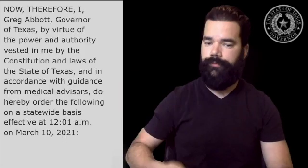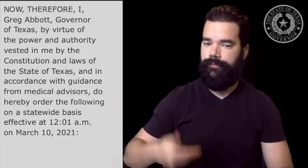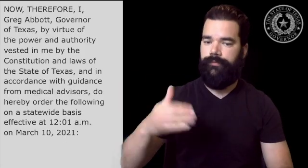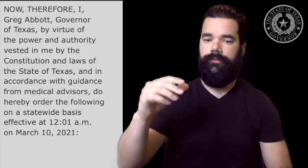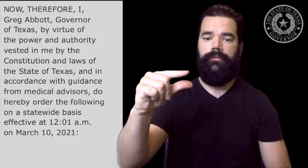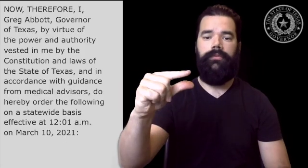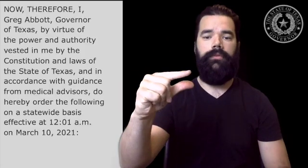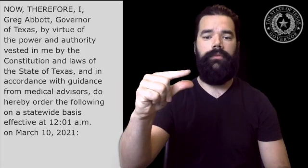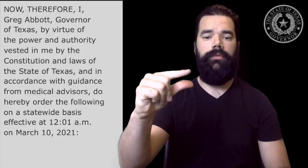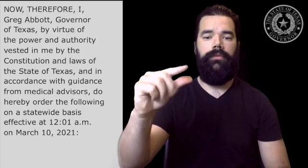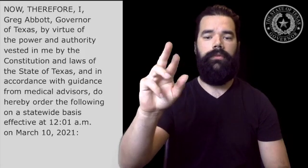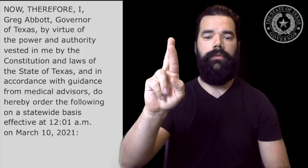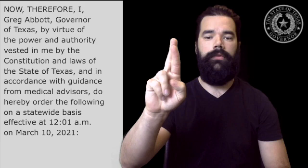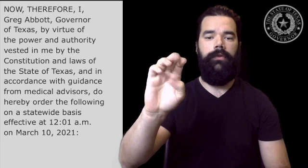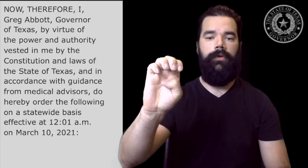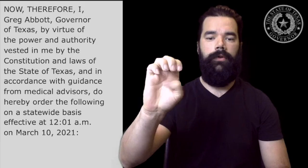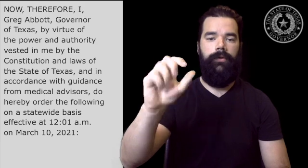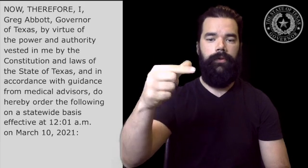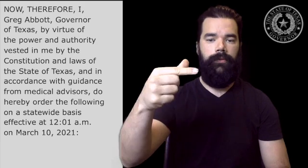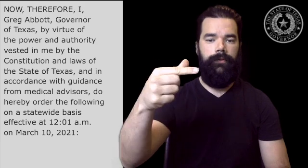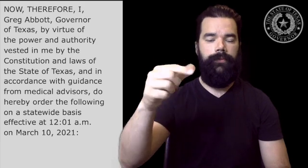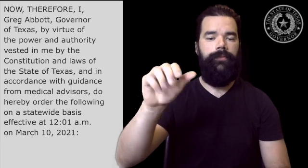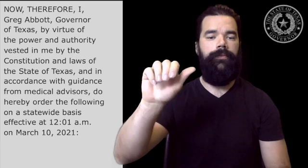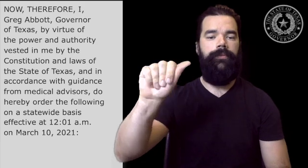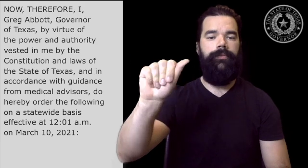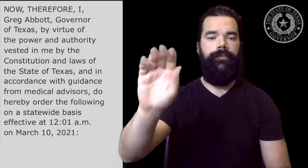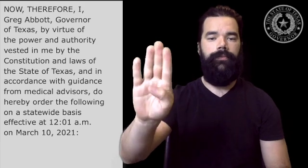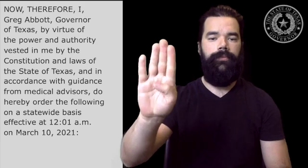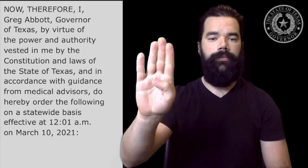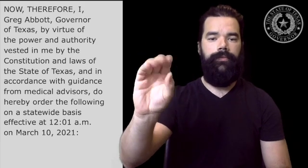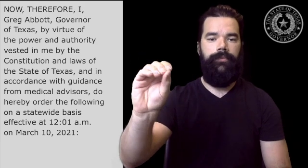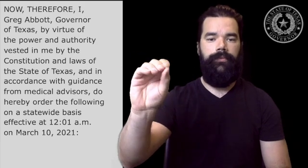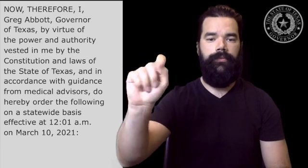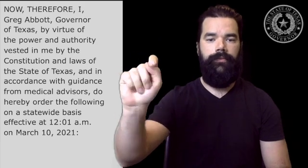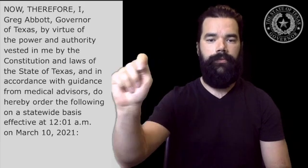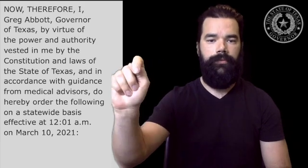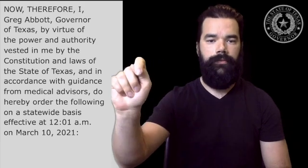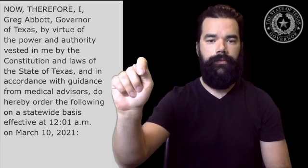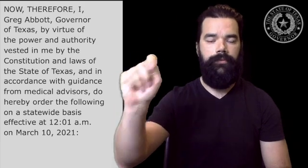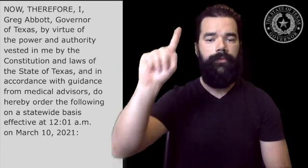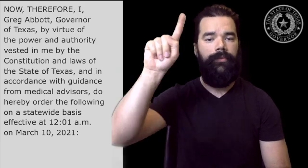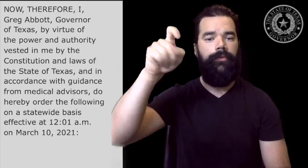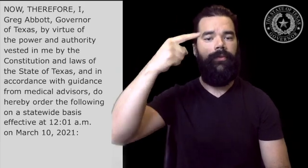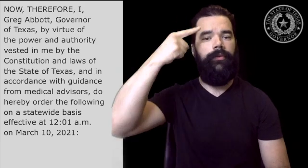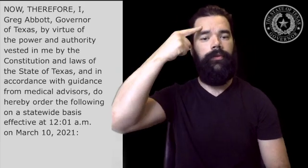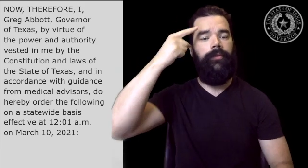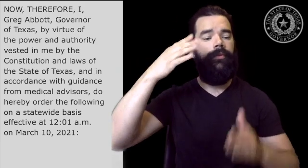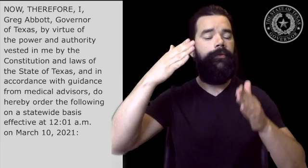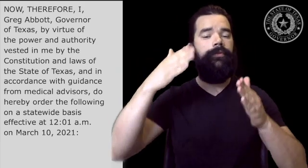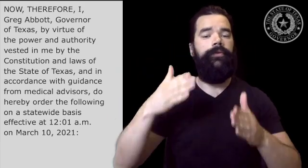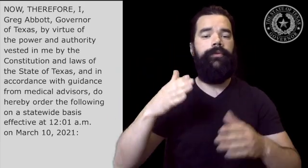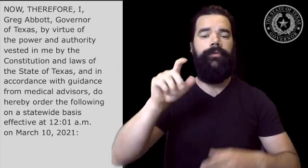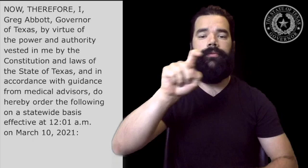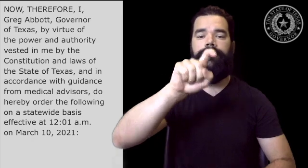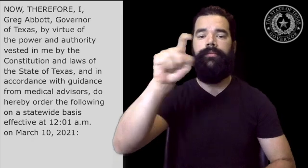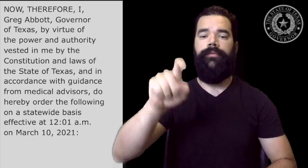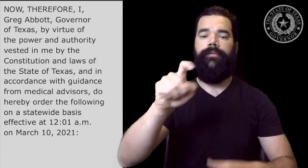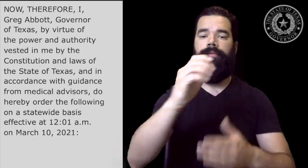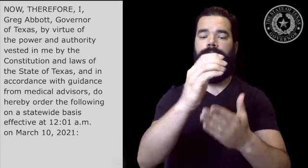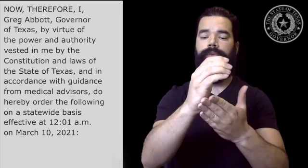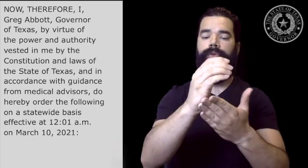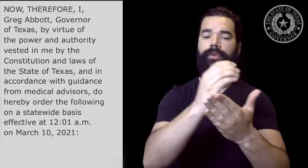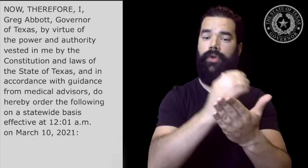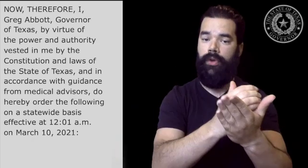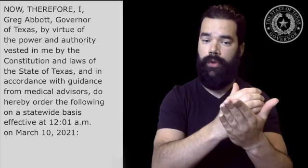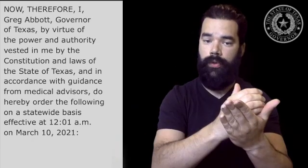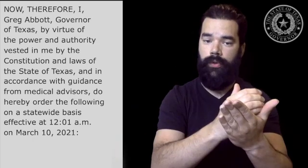Now, therefore, I, Gregg Abbott, Governor of Texas, by virtue of the power and authority vested in me by